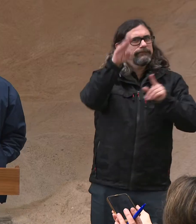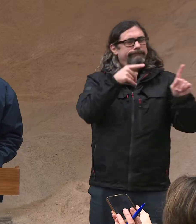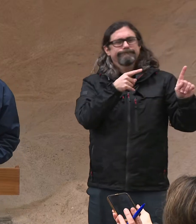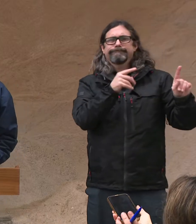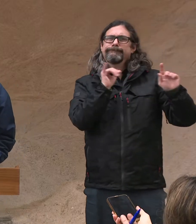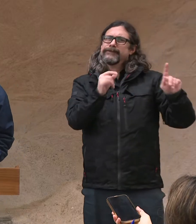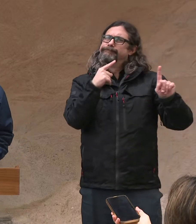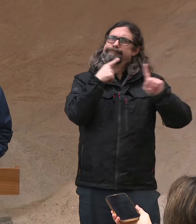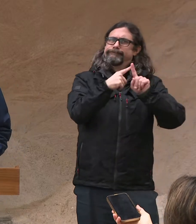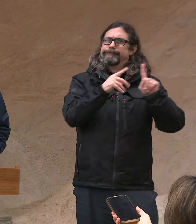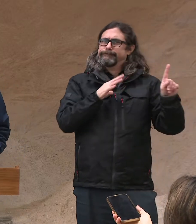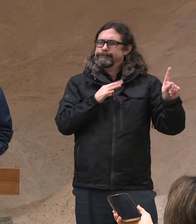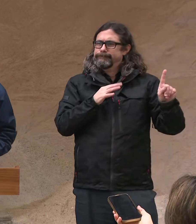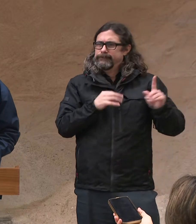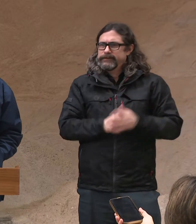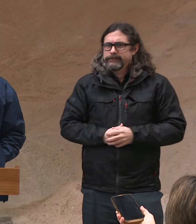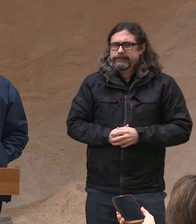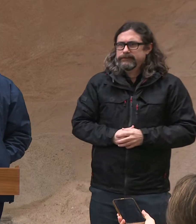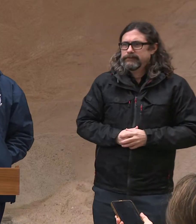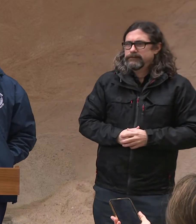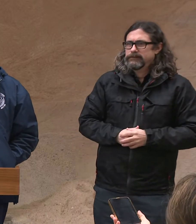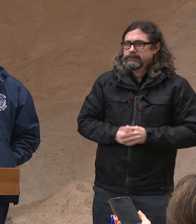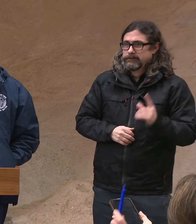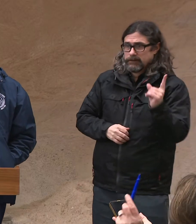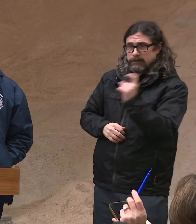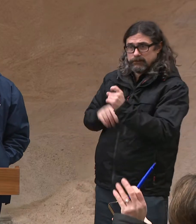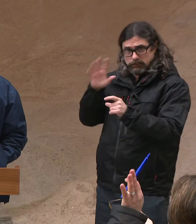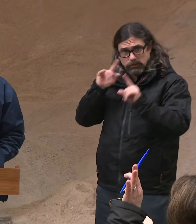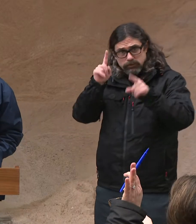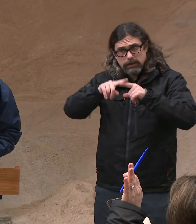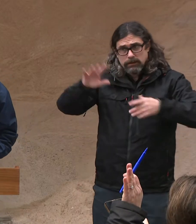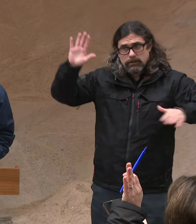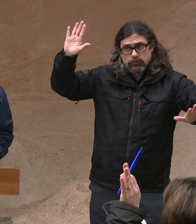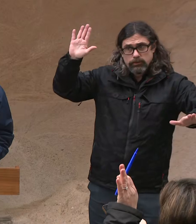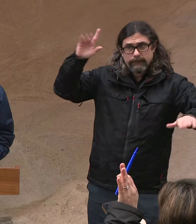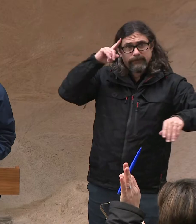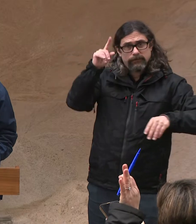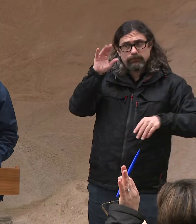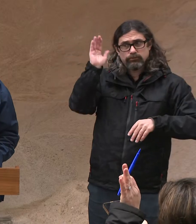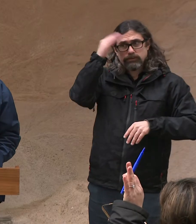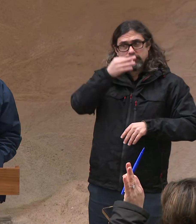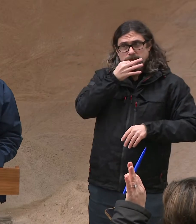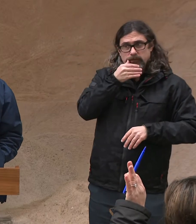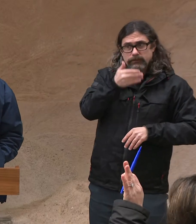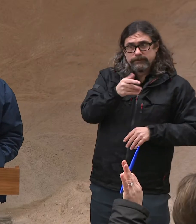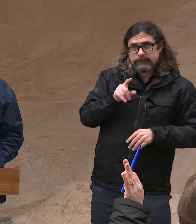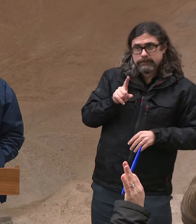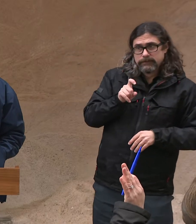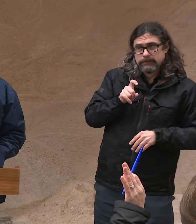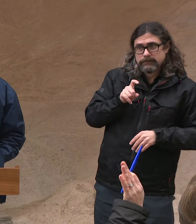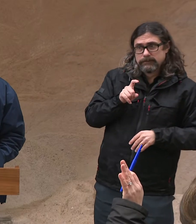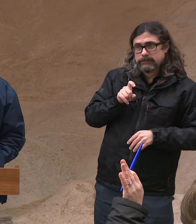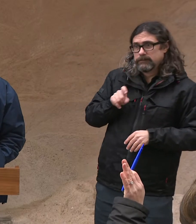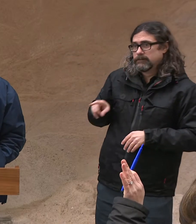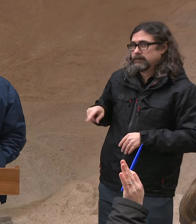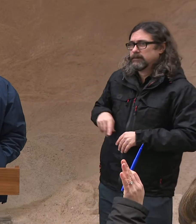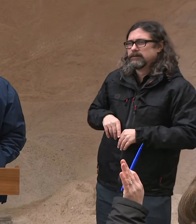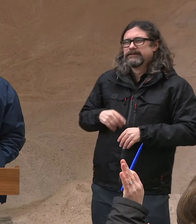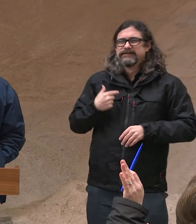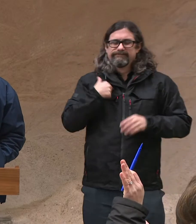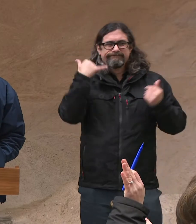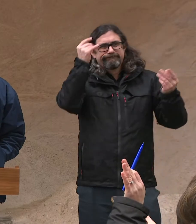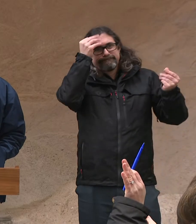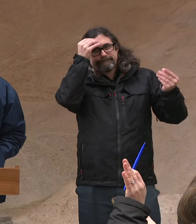I'm still trying to decide how I'm moving and how I'm traveling. I wake up in the morning and the teams give me my schedule